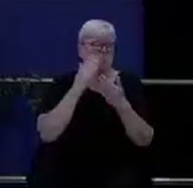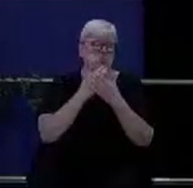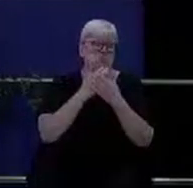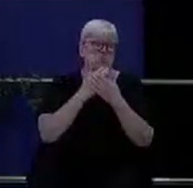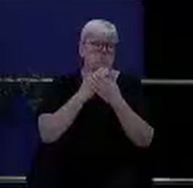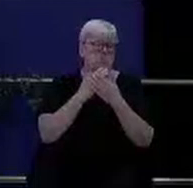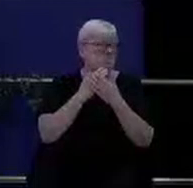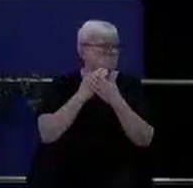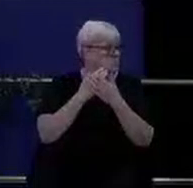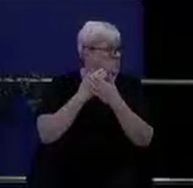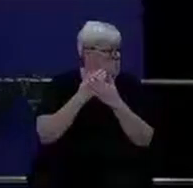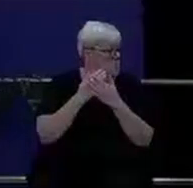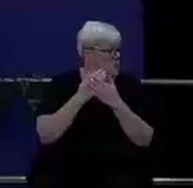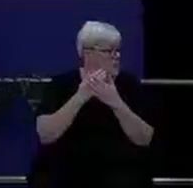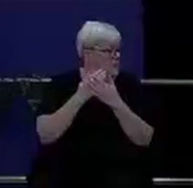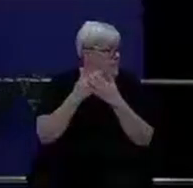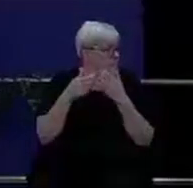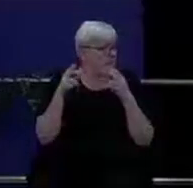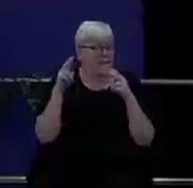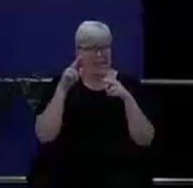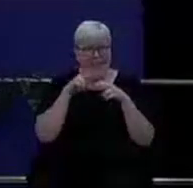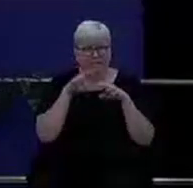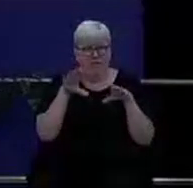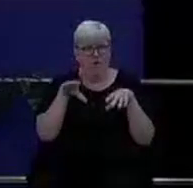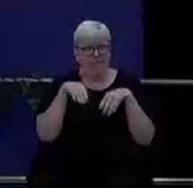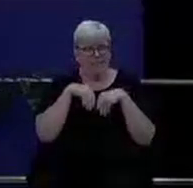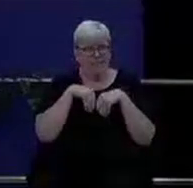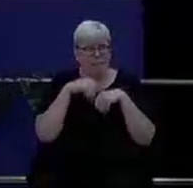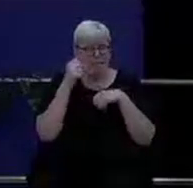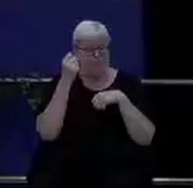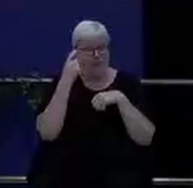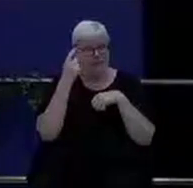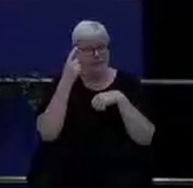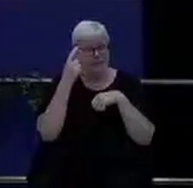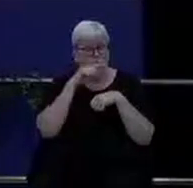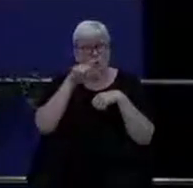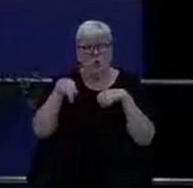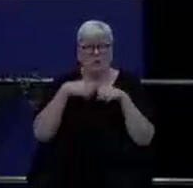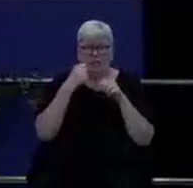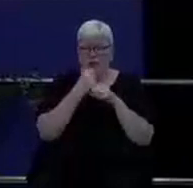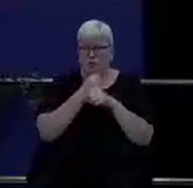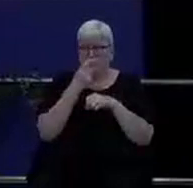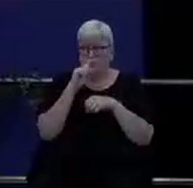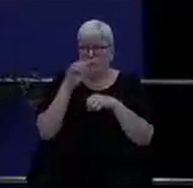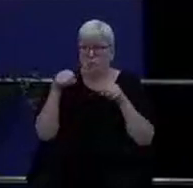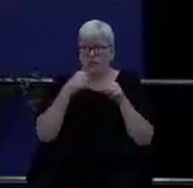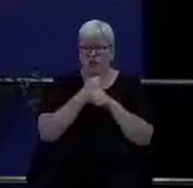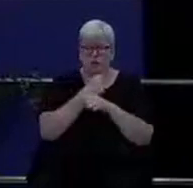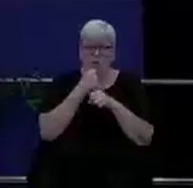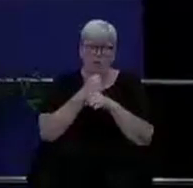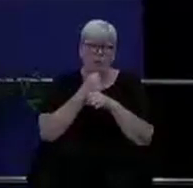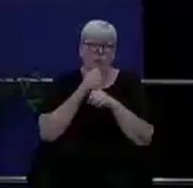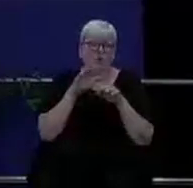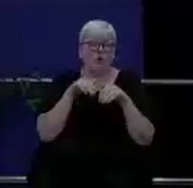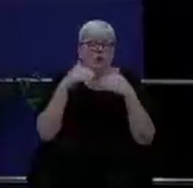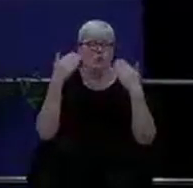else. If you're accepting of the idea that what they do is what they do, and